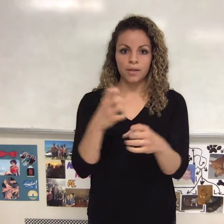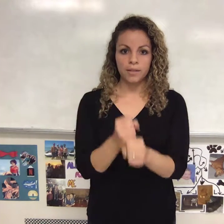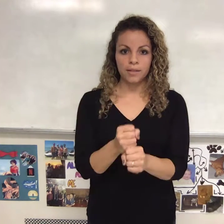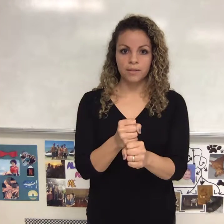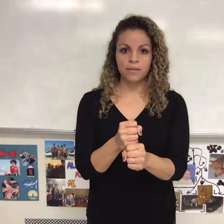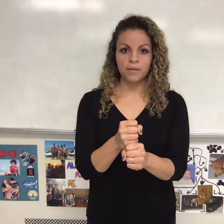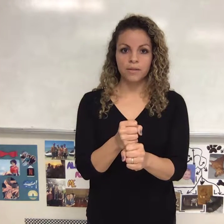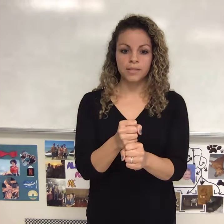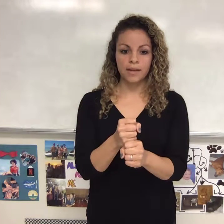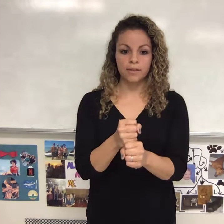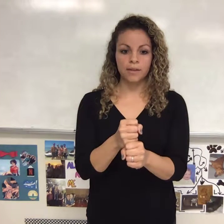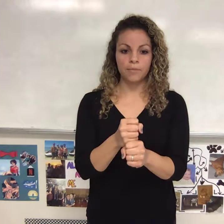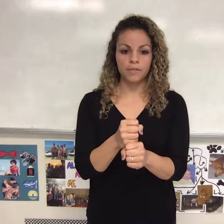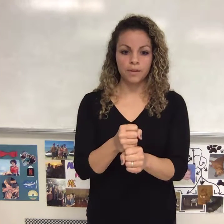end stacked on top of each other.